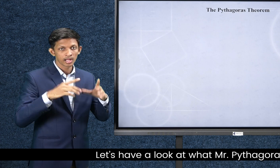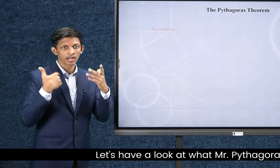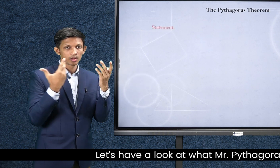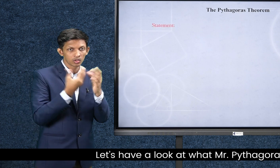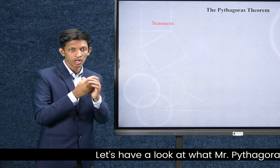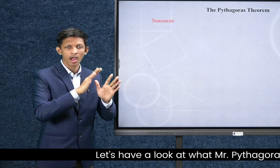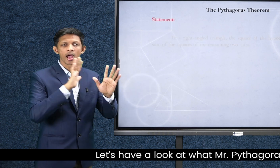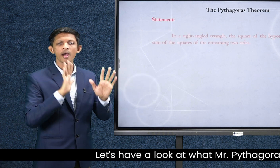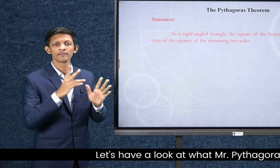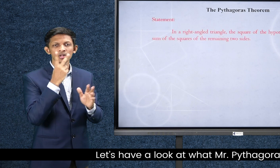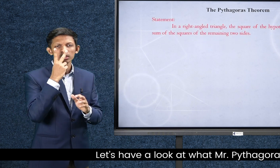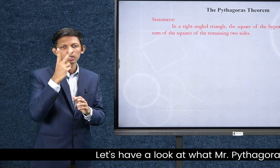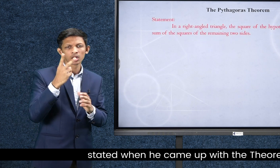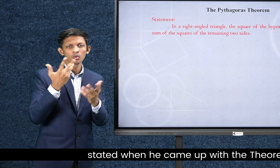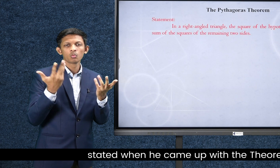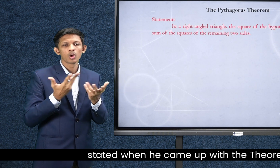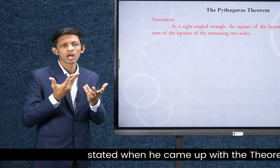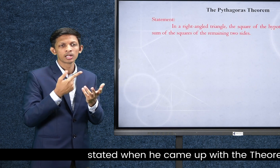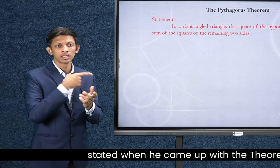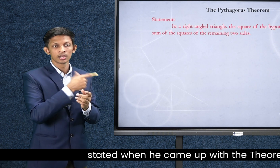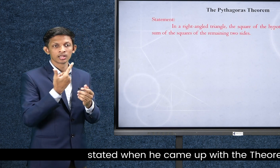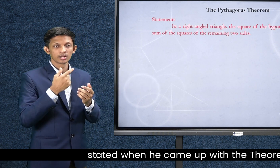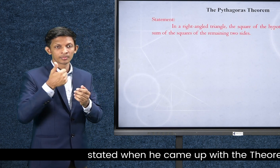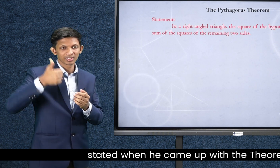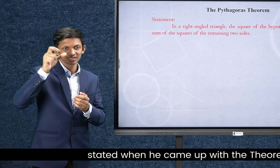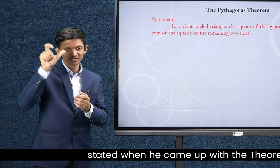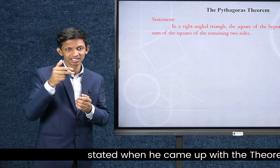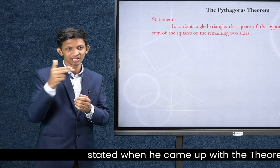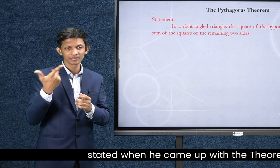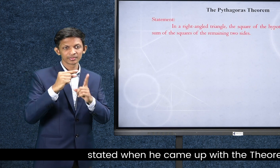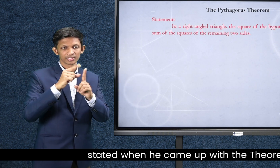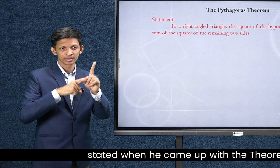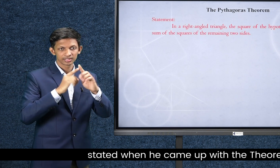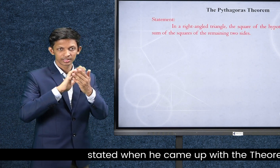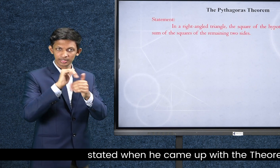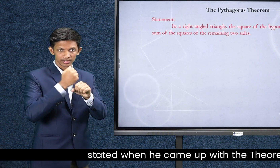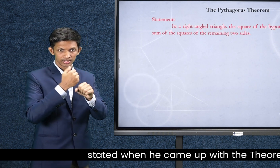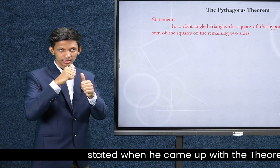Let's have a look at what Mr. Pythagoras stated when he came up with the theorem.